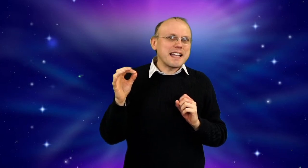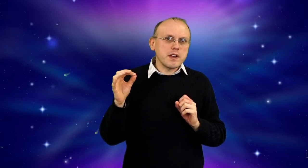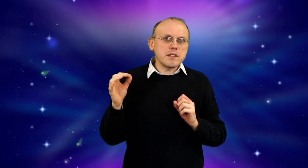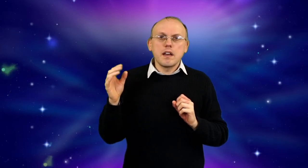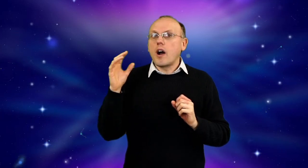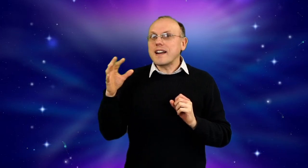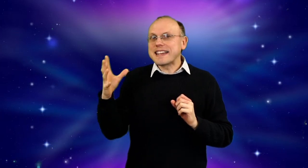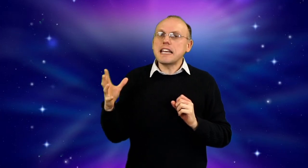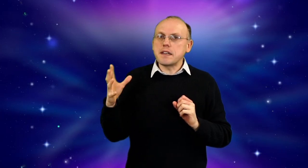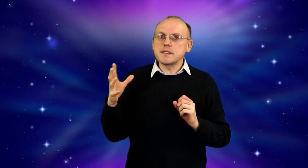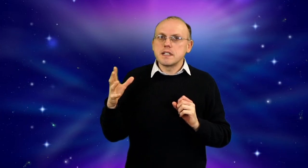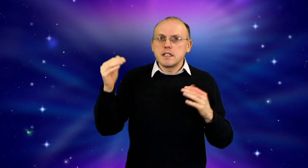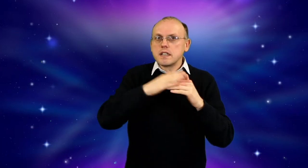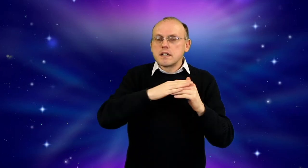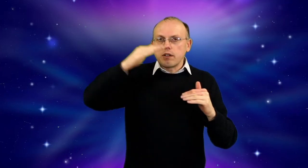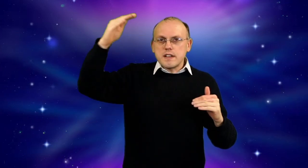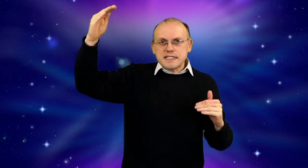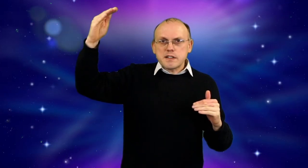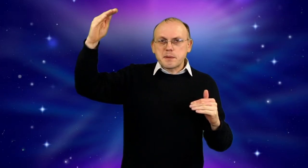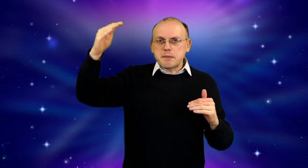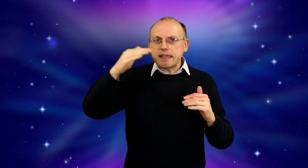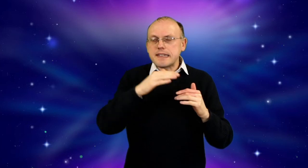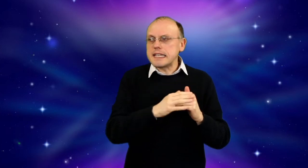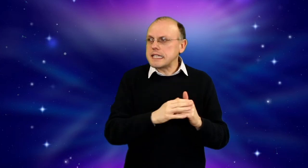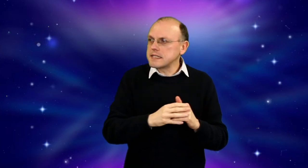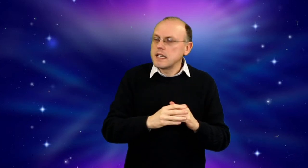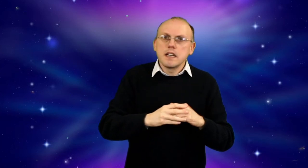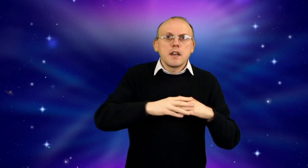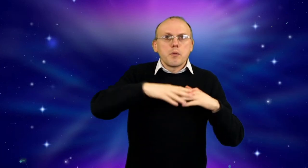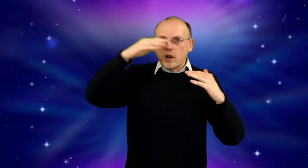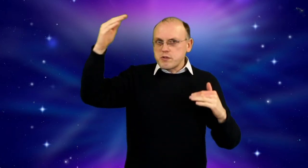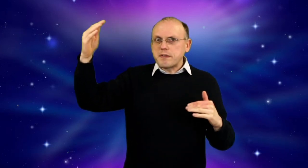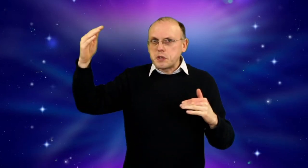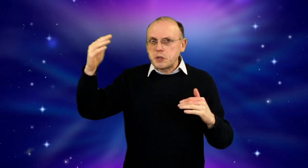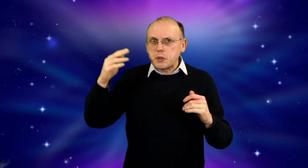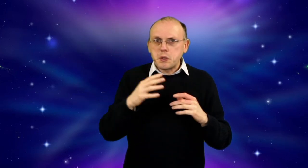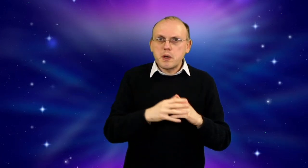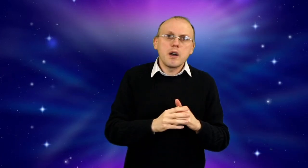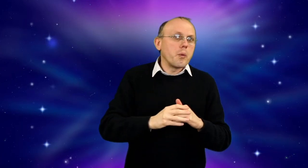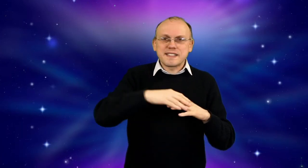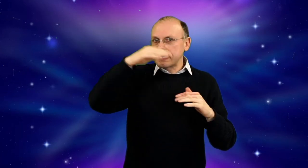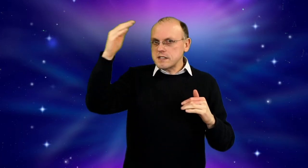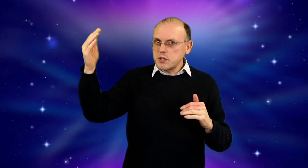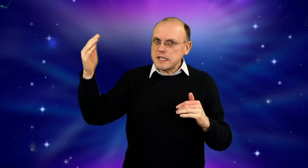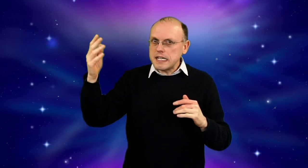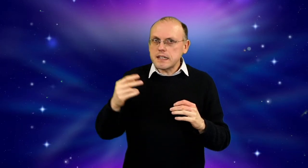advert only gives the list of responsibilities, what you have to do, what skills you need,